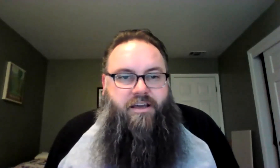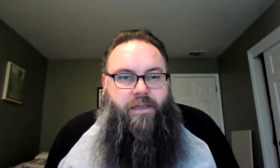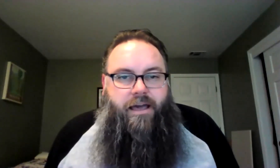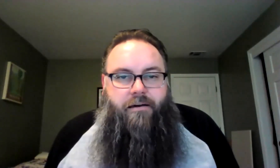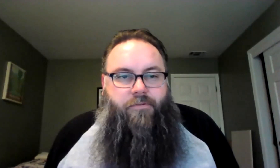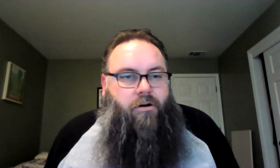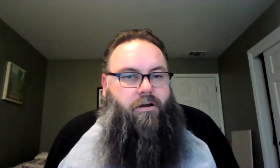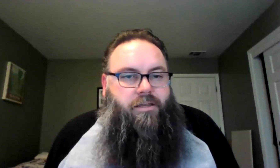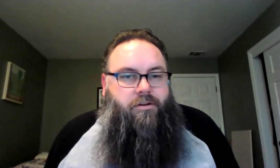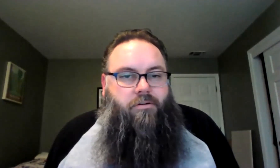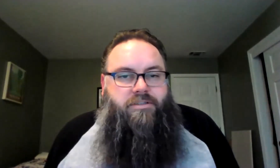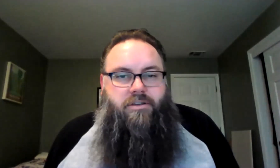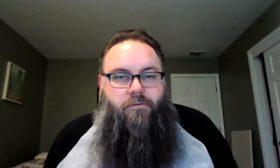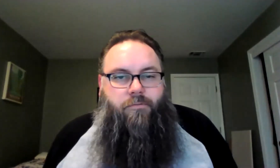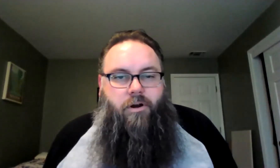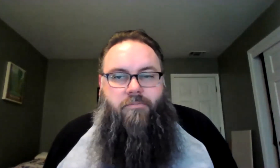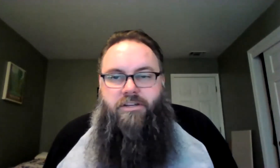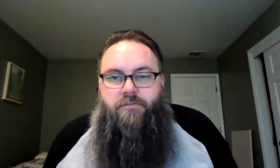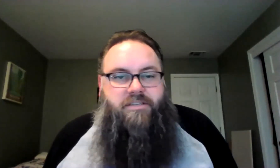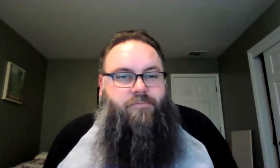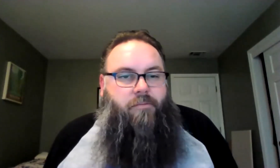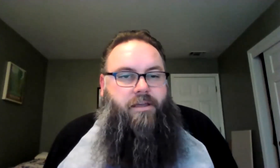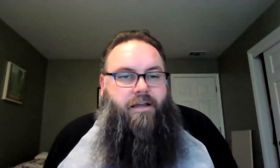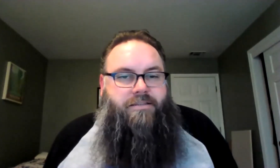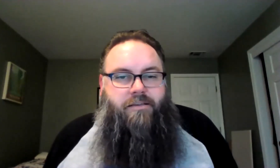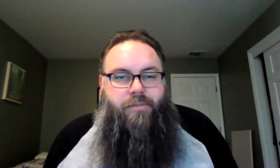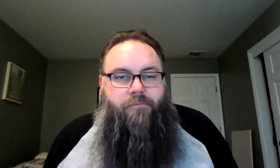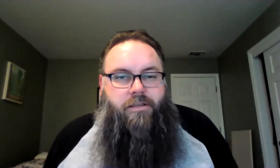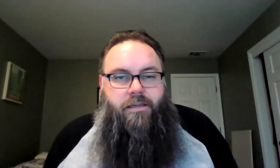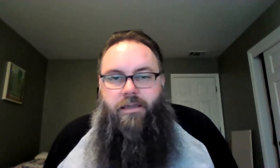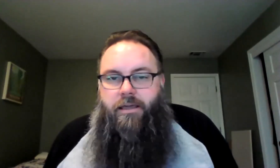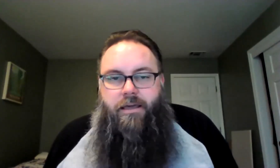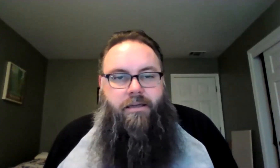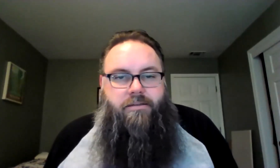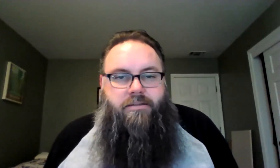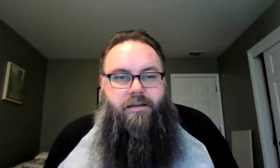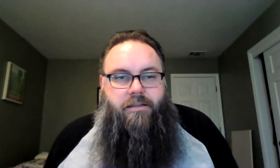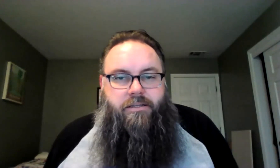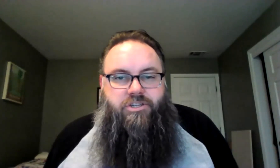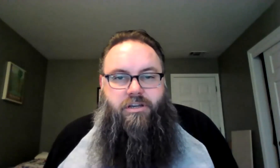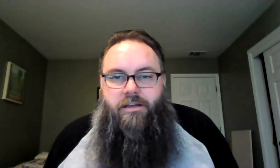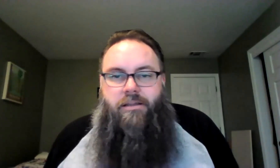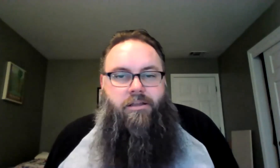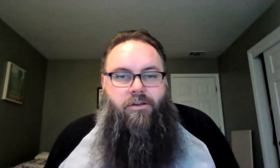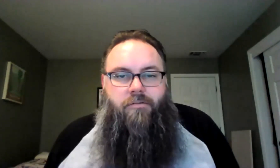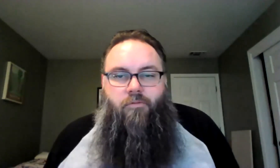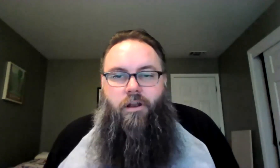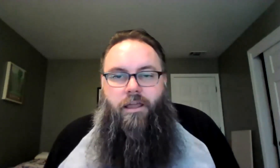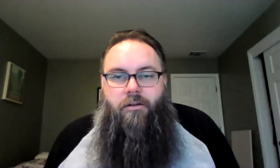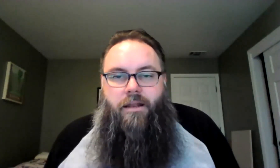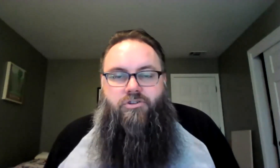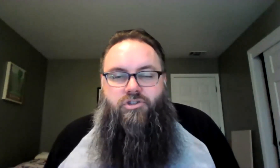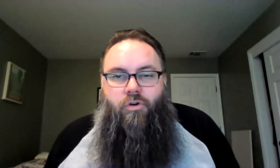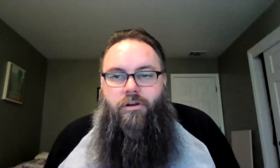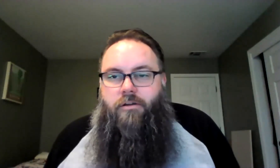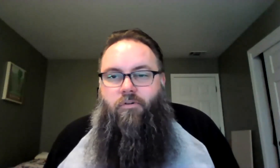some folks that we have on here. So from our Community Services Department, I see Beverly and Alicia. Good morning.